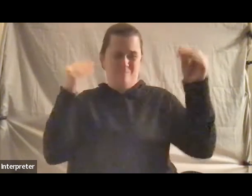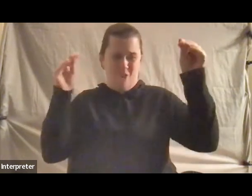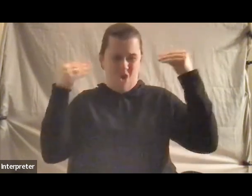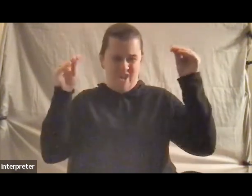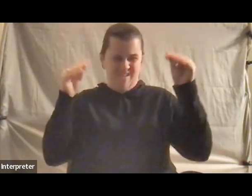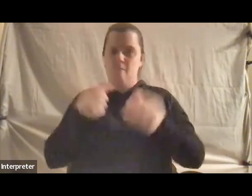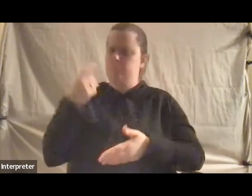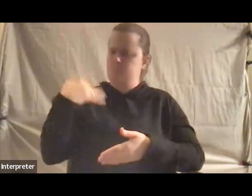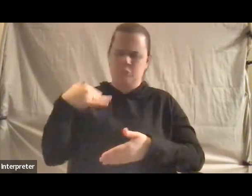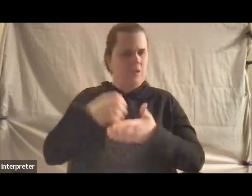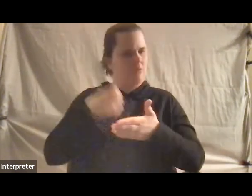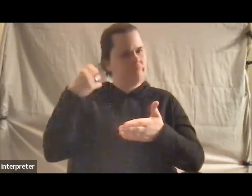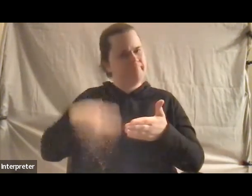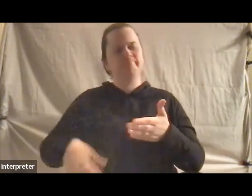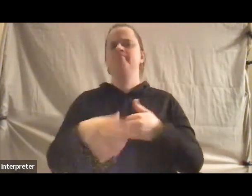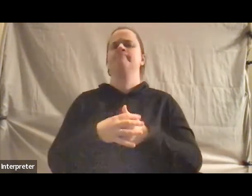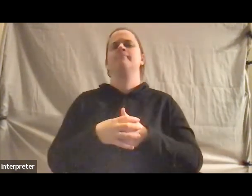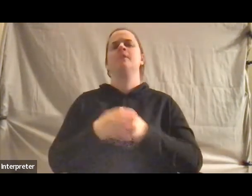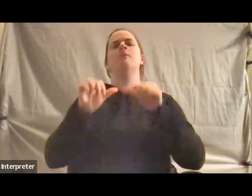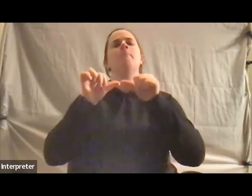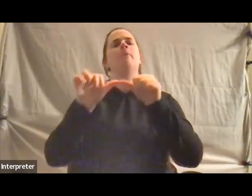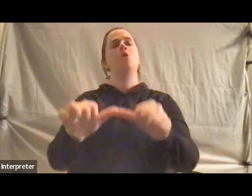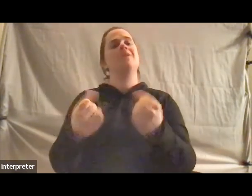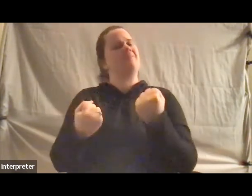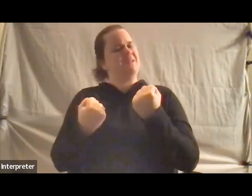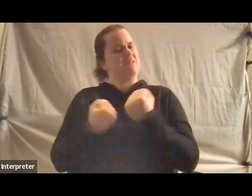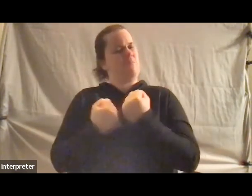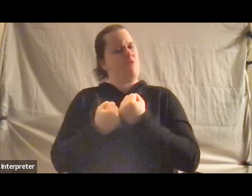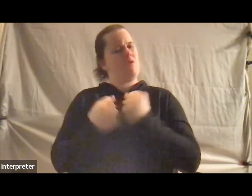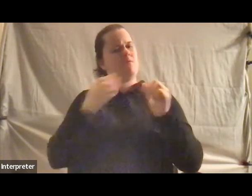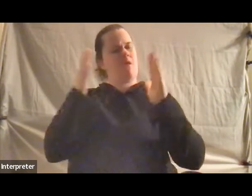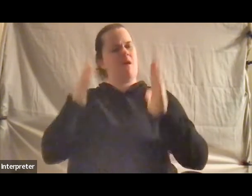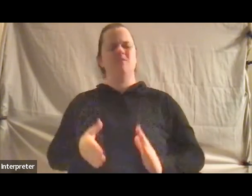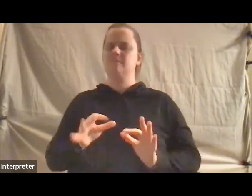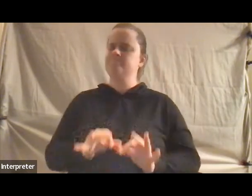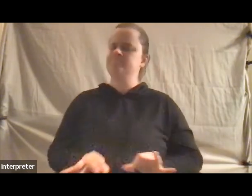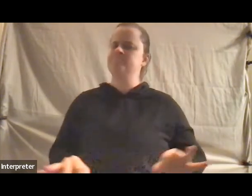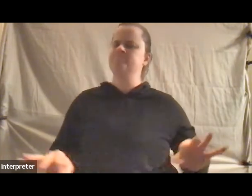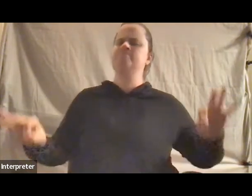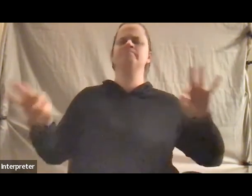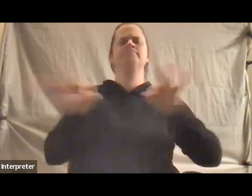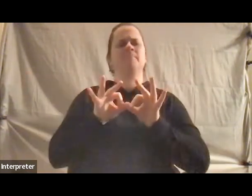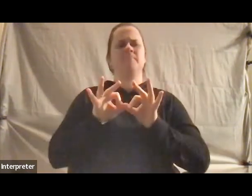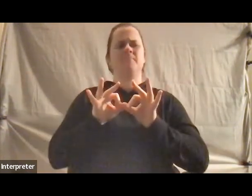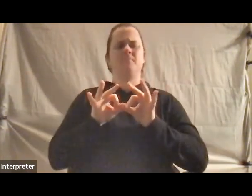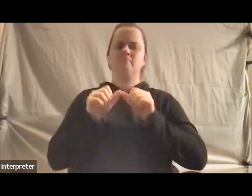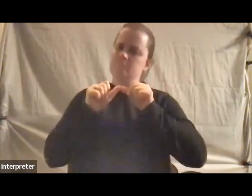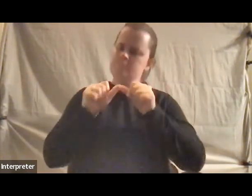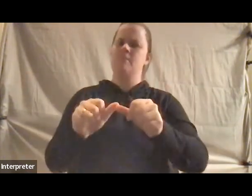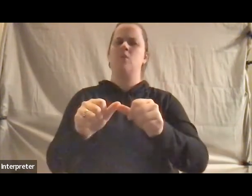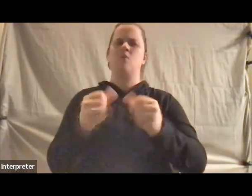ours. Permanent supportive housing is vital for keeping a roof over the head of these community